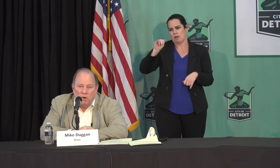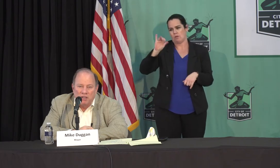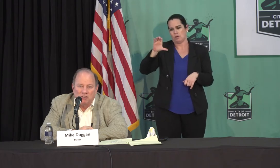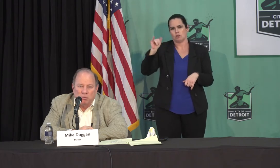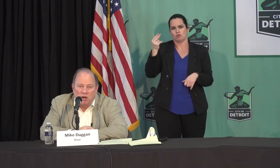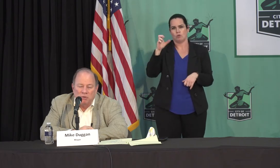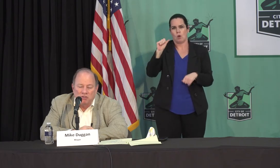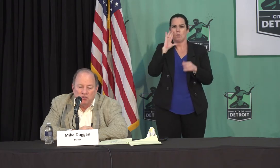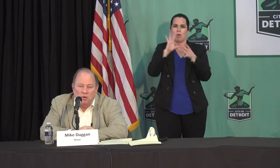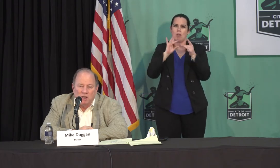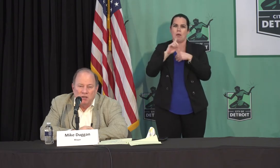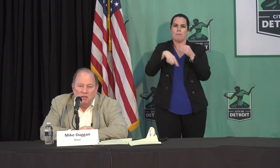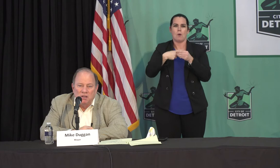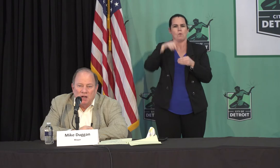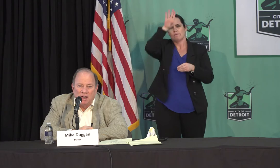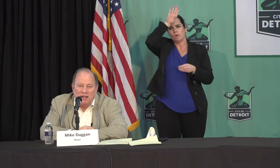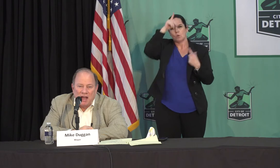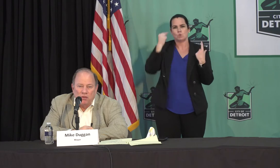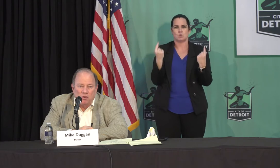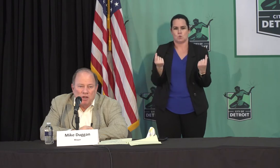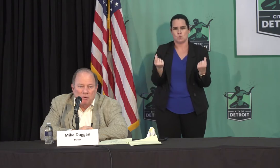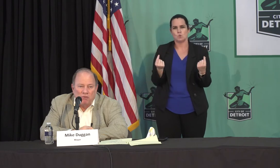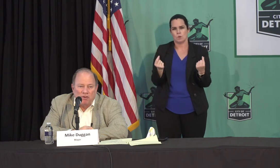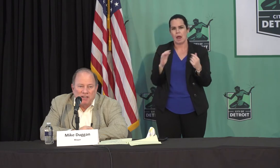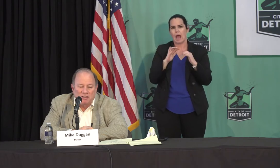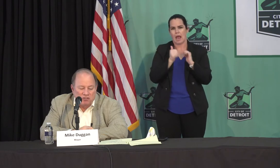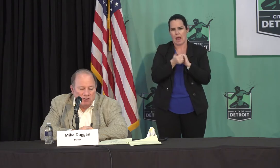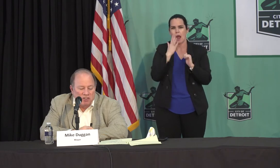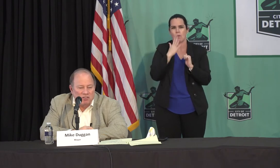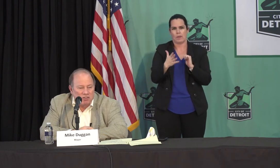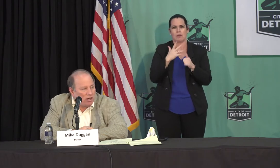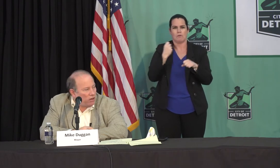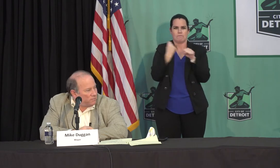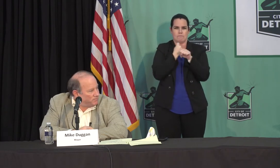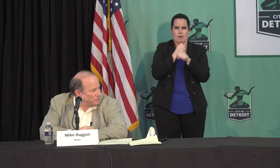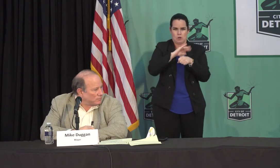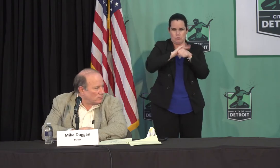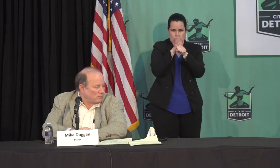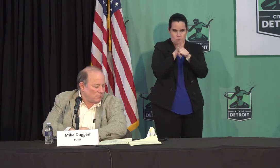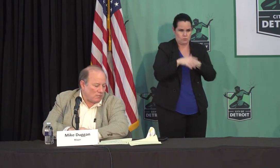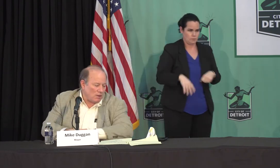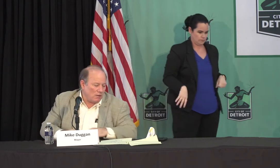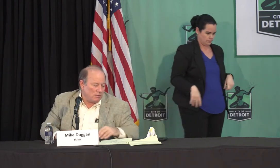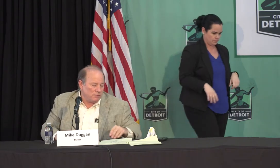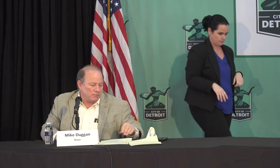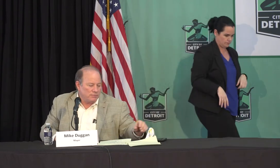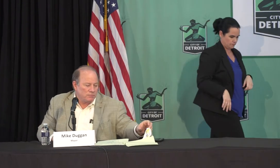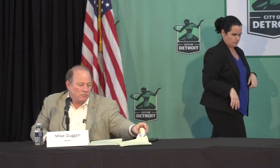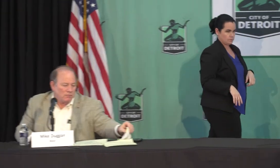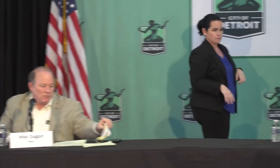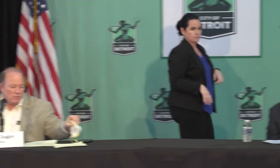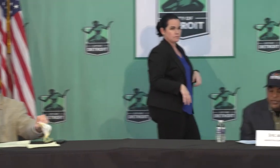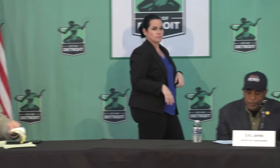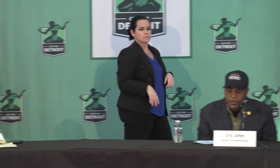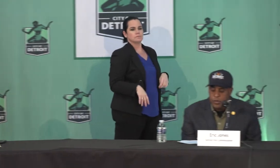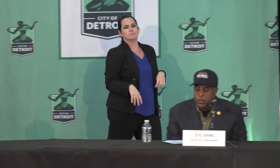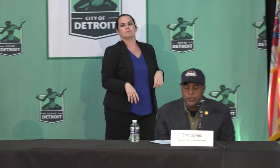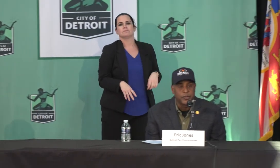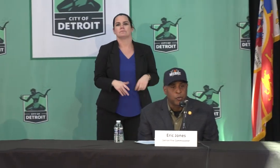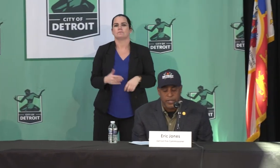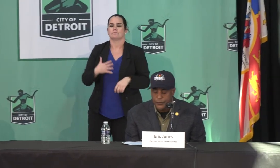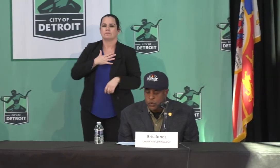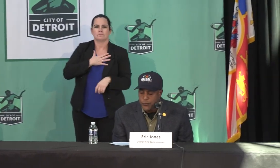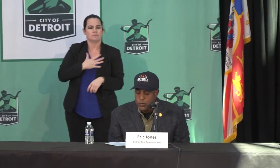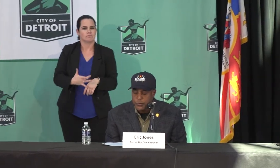talk about what his department's doing and how they're going about fighting this disease. Eric? Yes. Thank you, Mr. Mayor. So I'm deeply